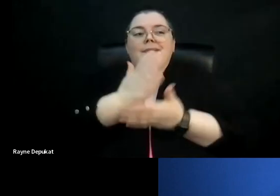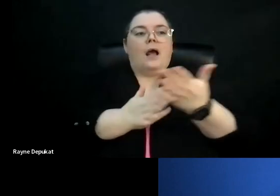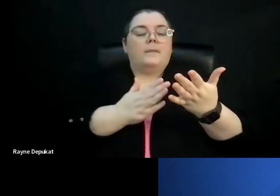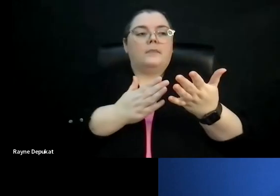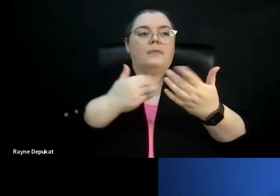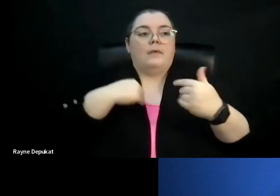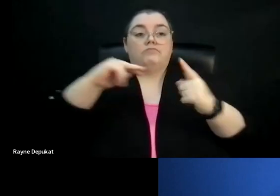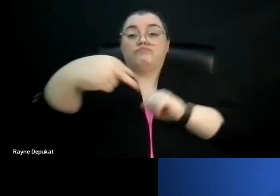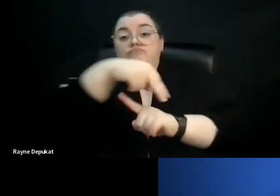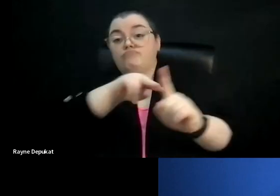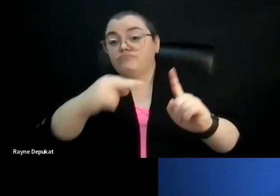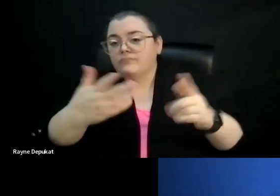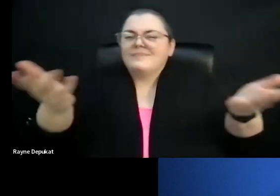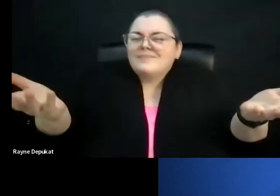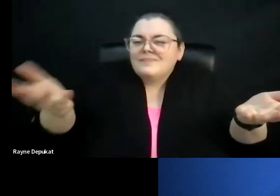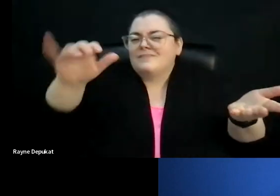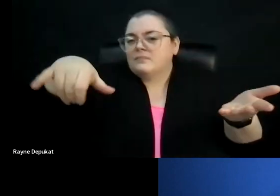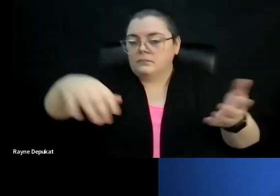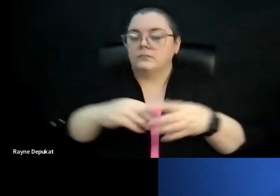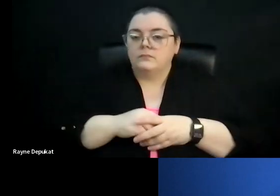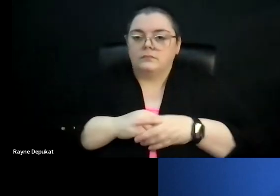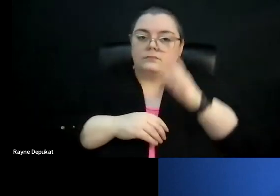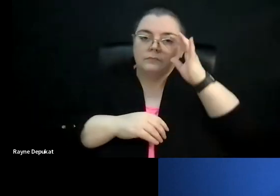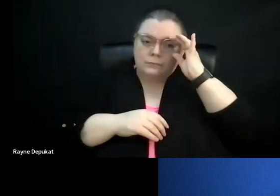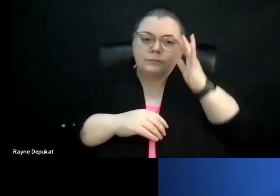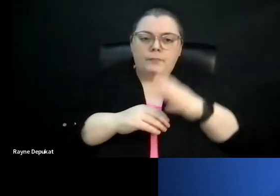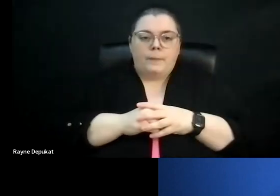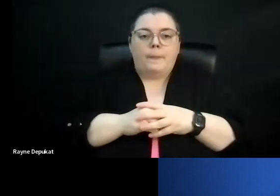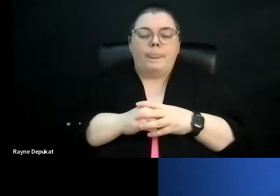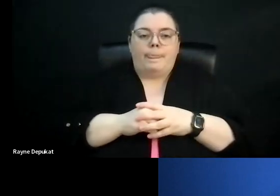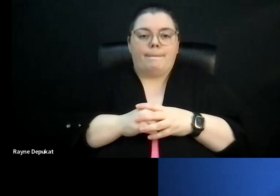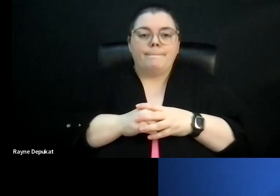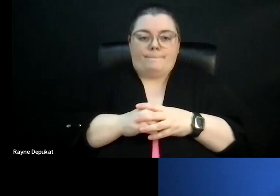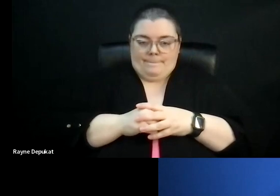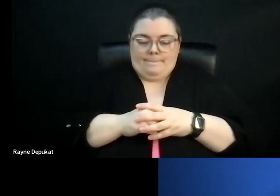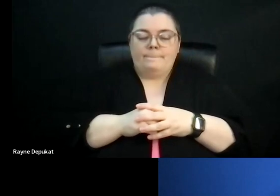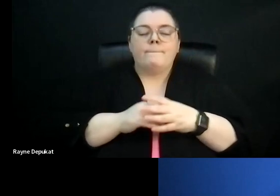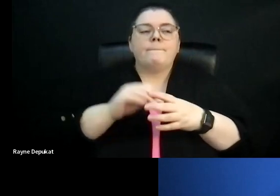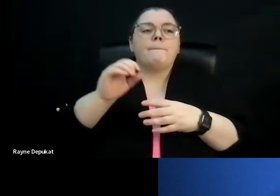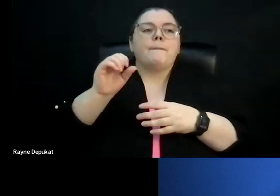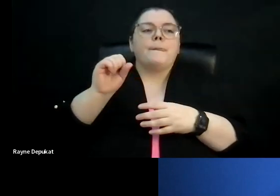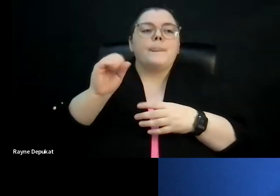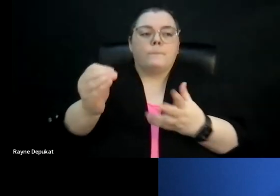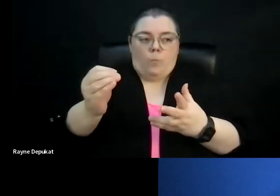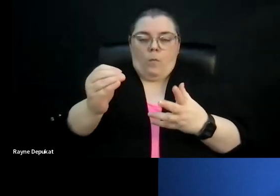solutions. Others maybe not so transparent in terms of what those solutions were.